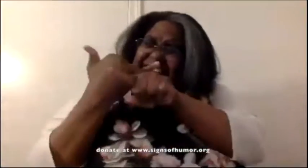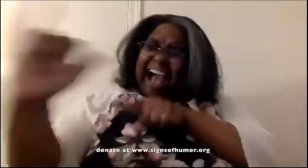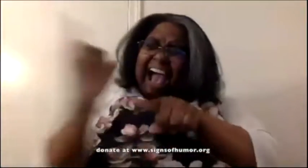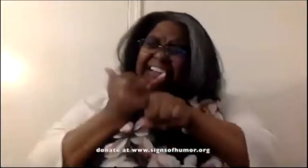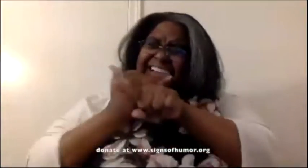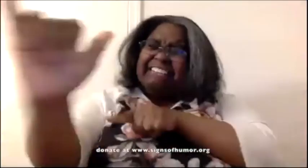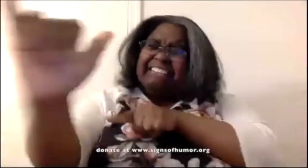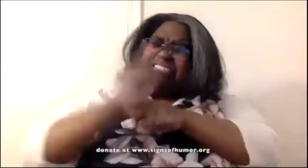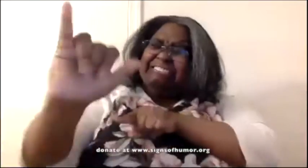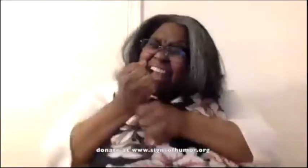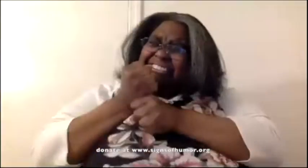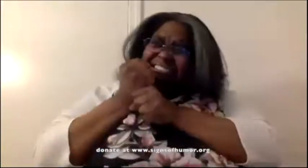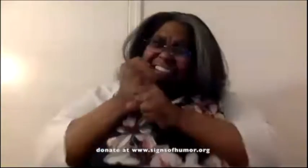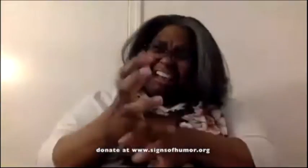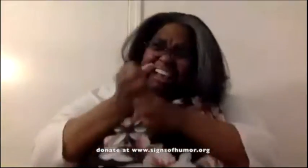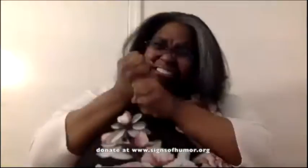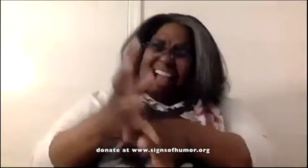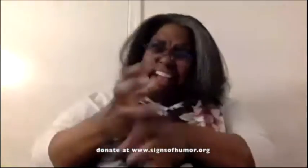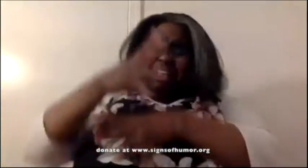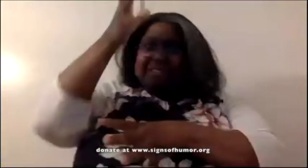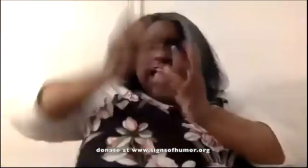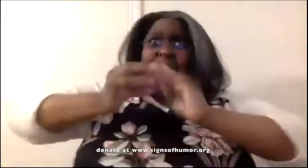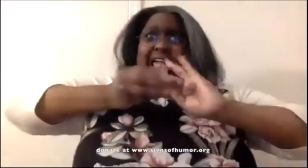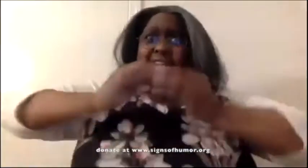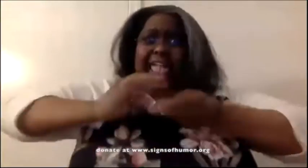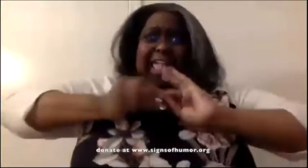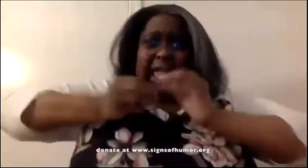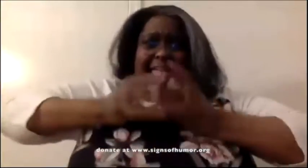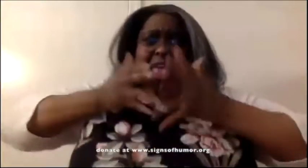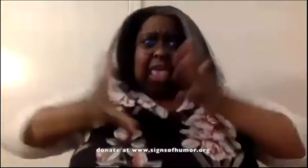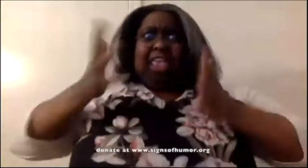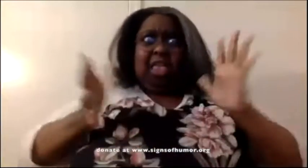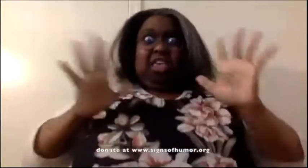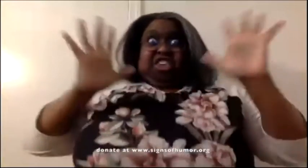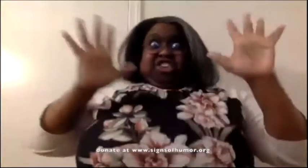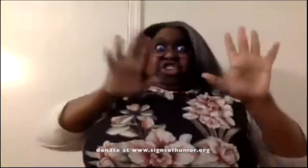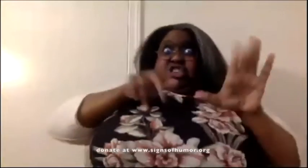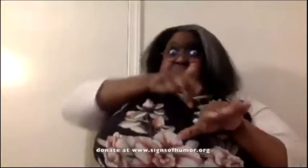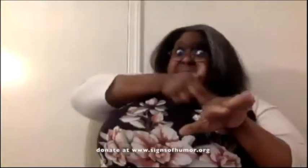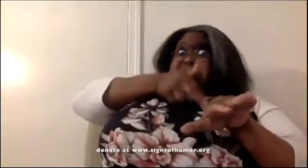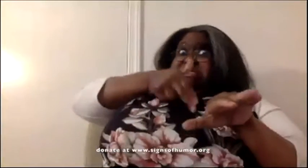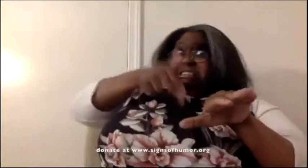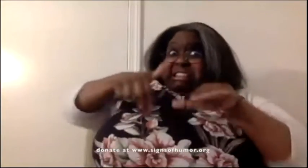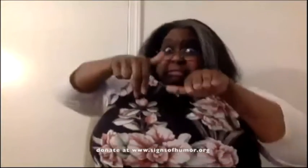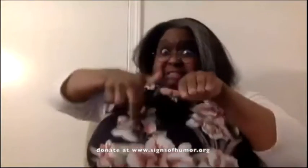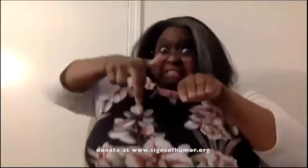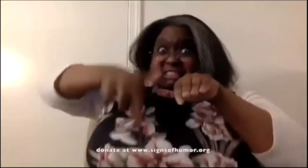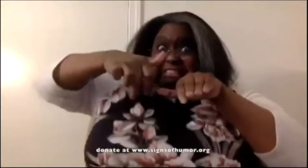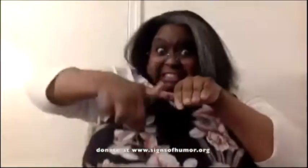and she let him have it. I mean, she's cussing like a failure. They're just going all at it. They're yelling.